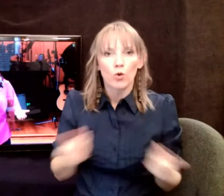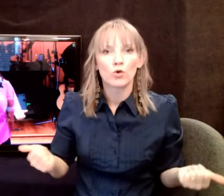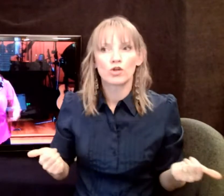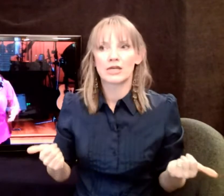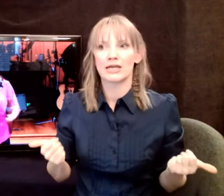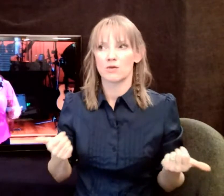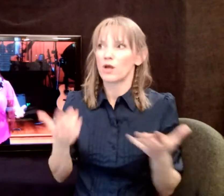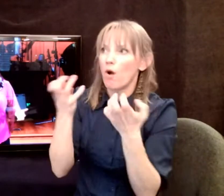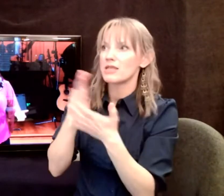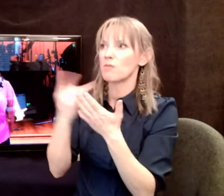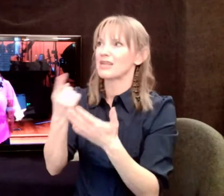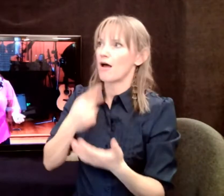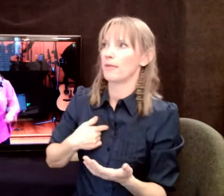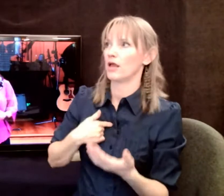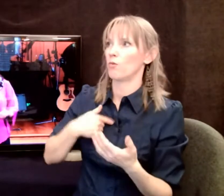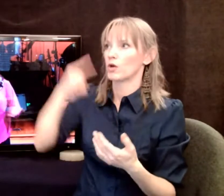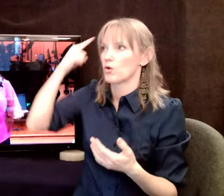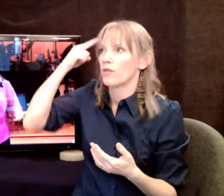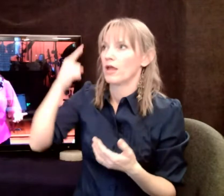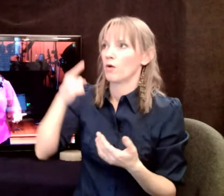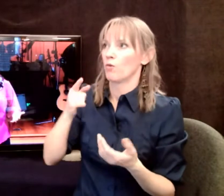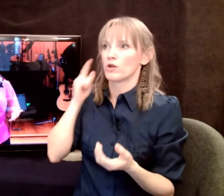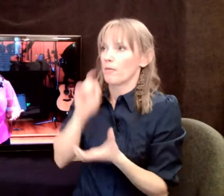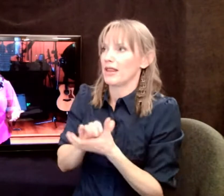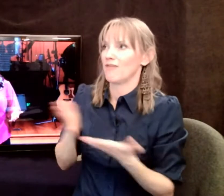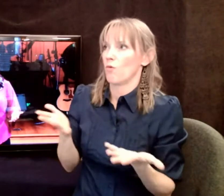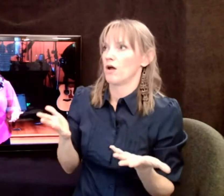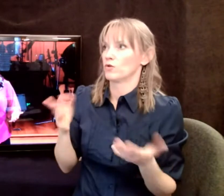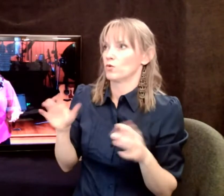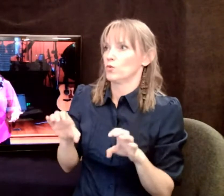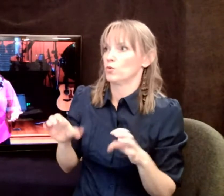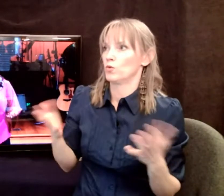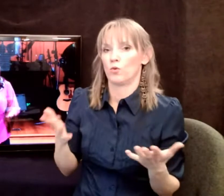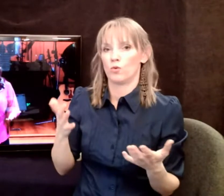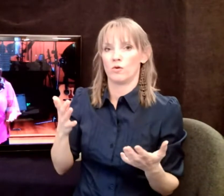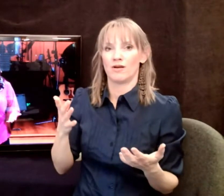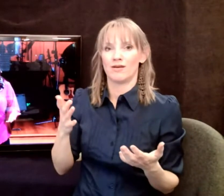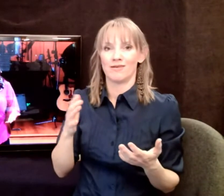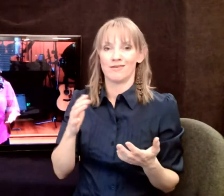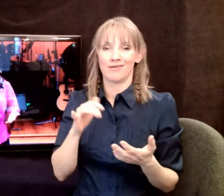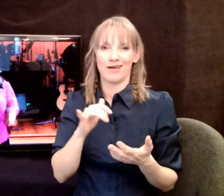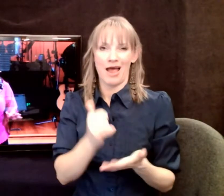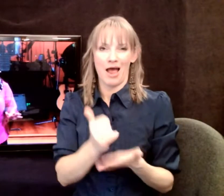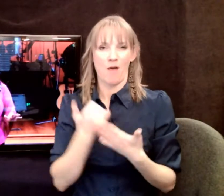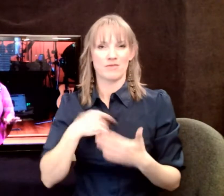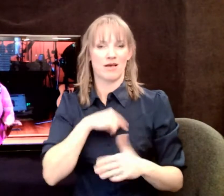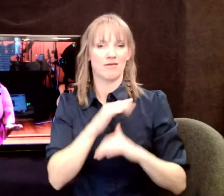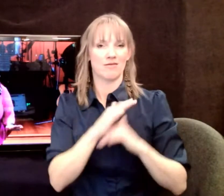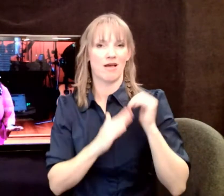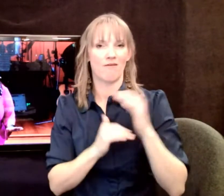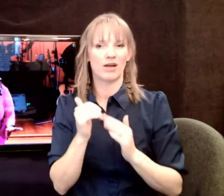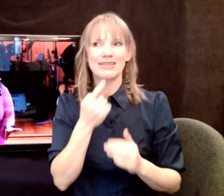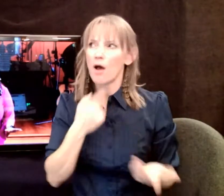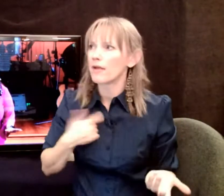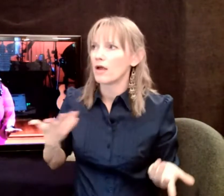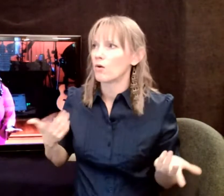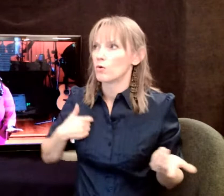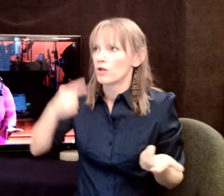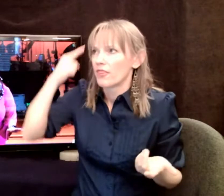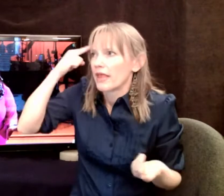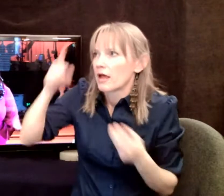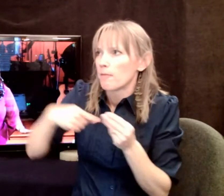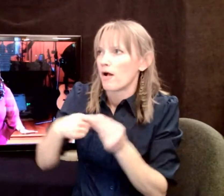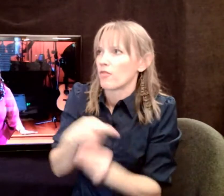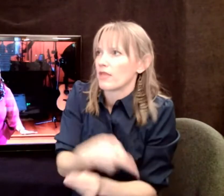think, tell us what to think. And in some environments, that's actually more comforting to us. Just tell me what should I be thinking about